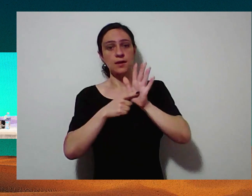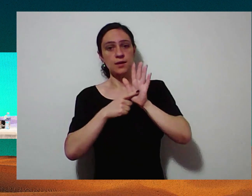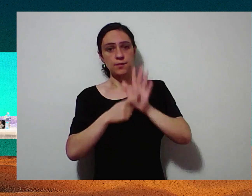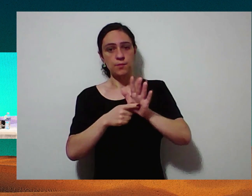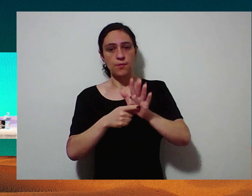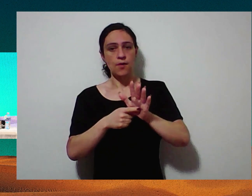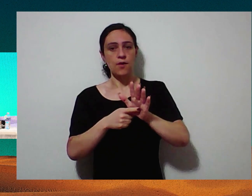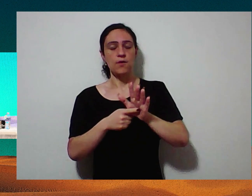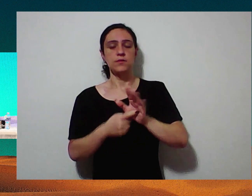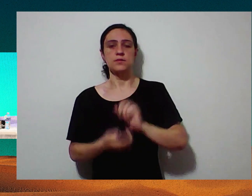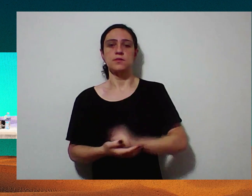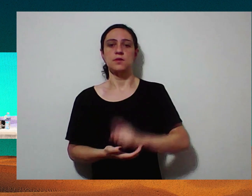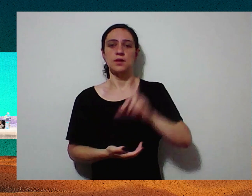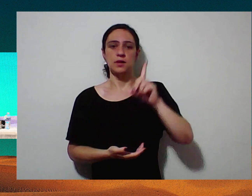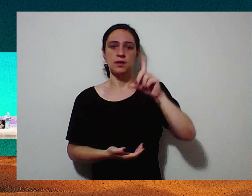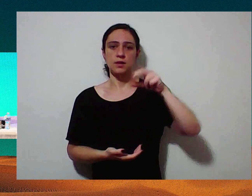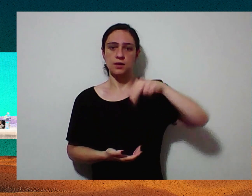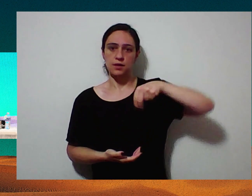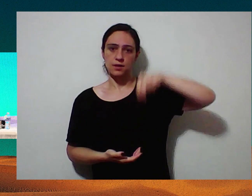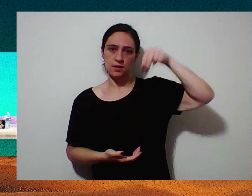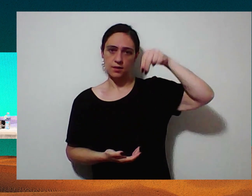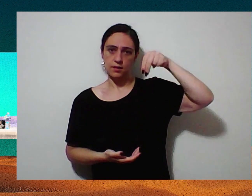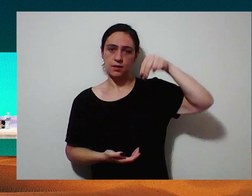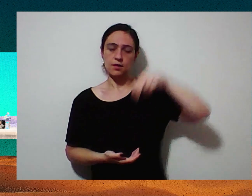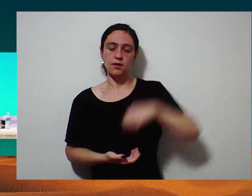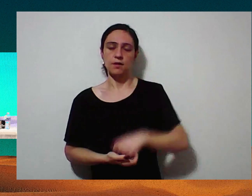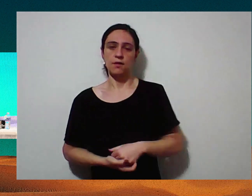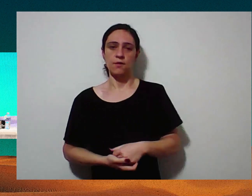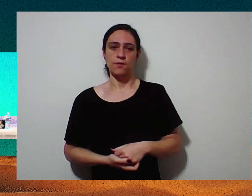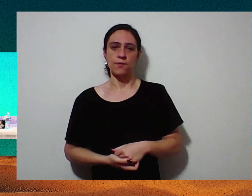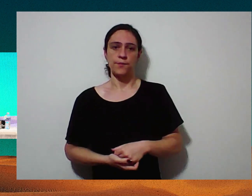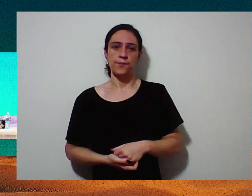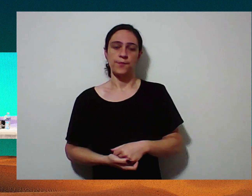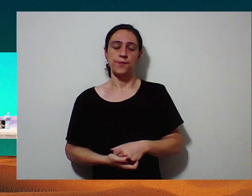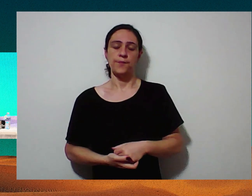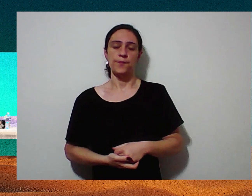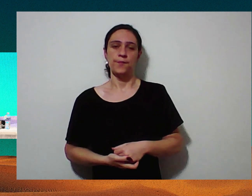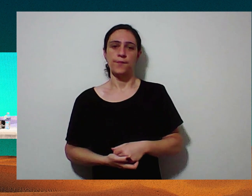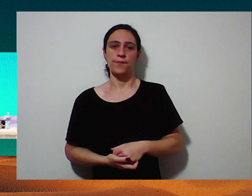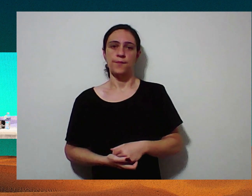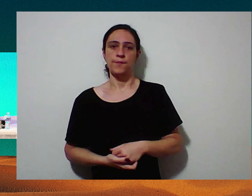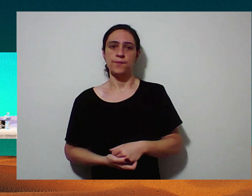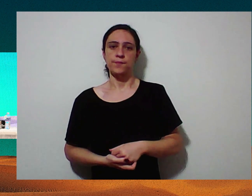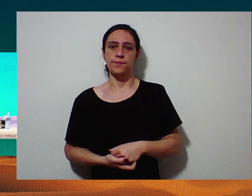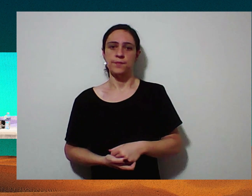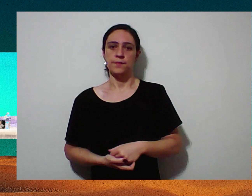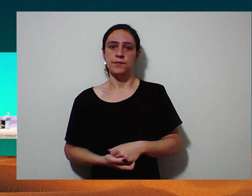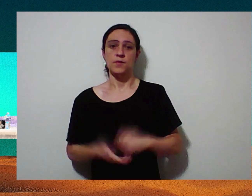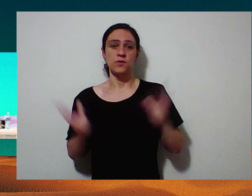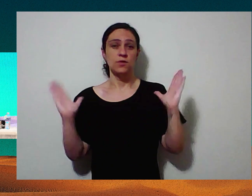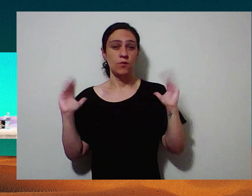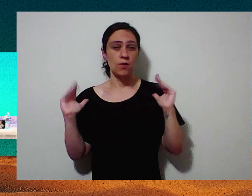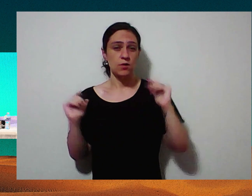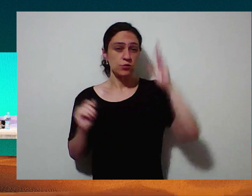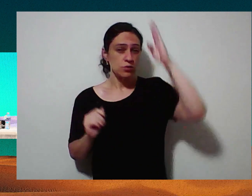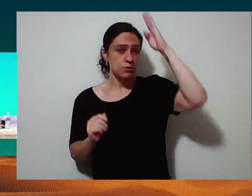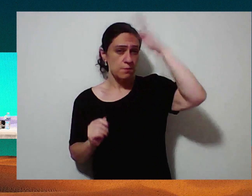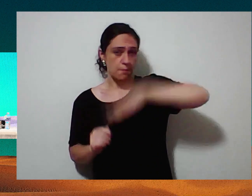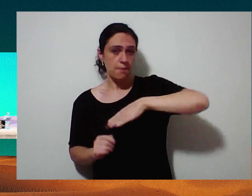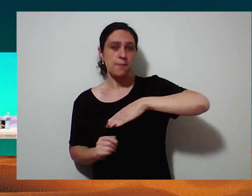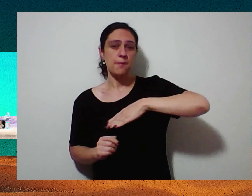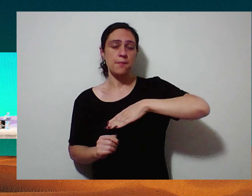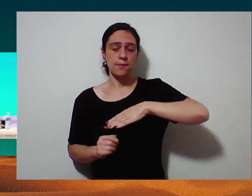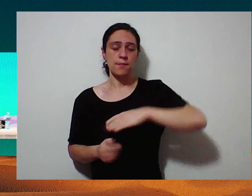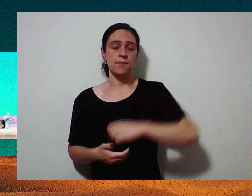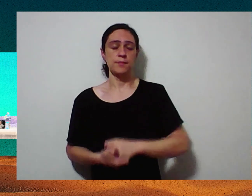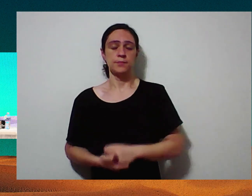que veio contra Daniel, which came against Daniel. são os principados, autoridades angelicais. They are the